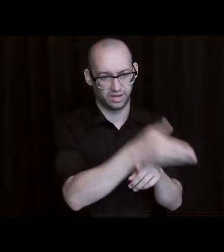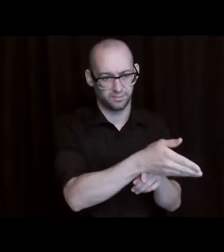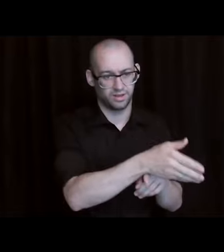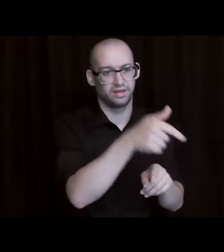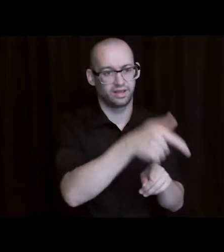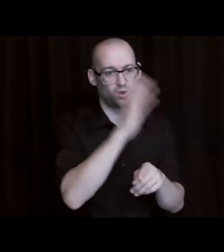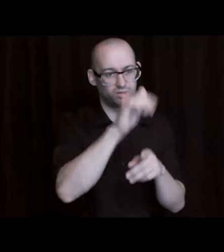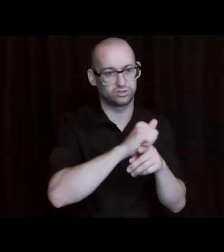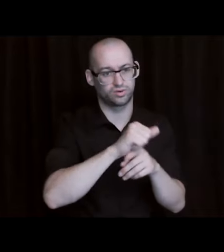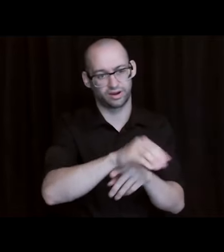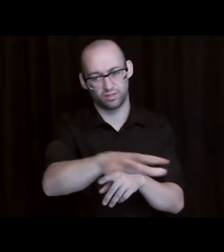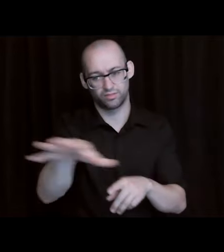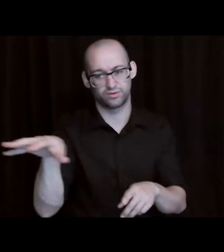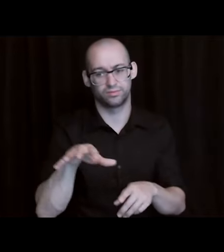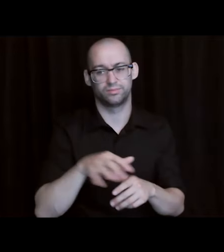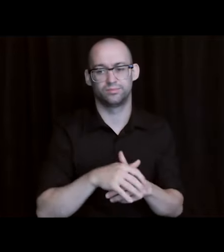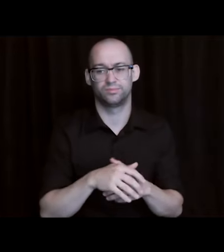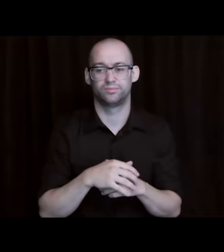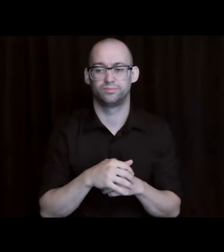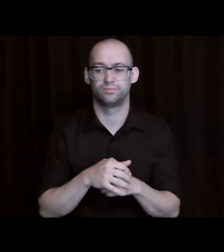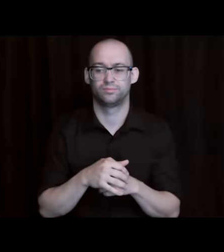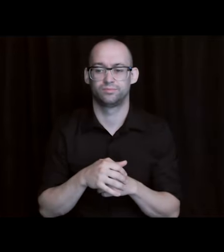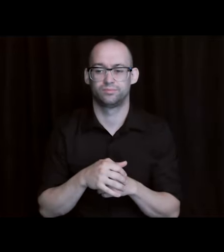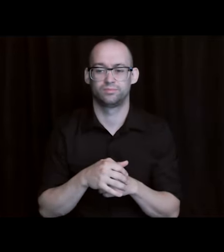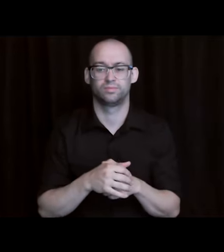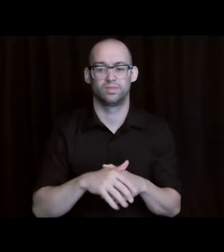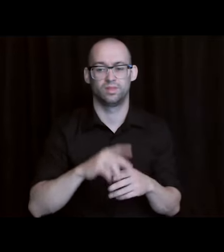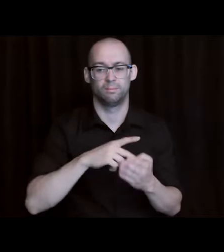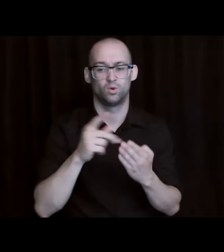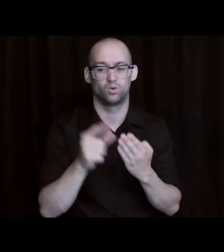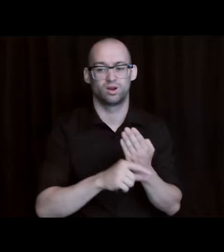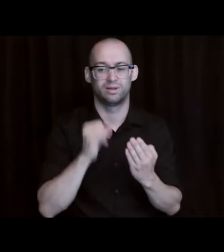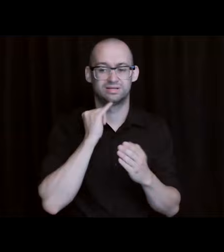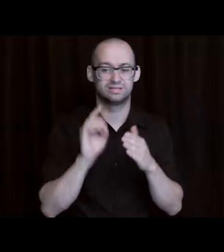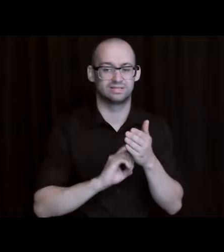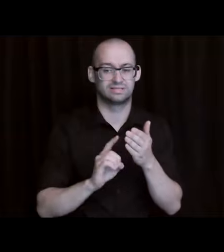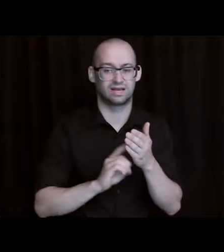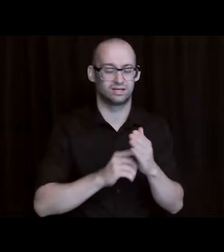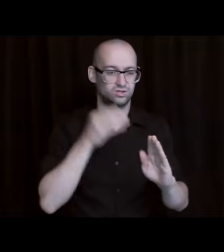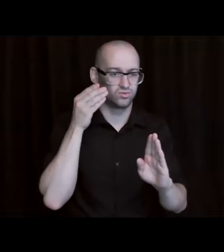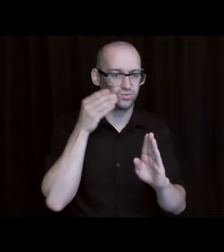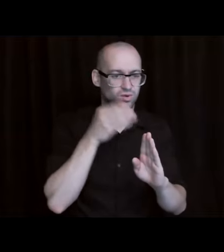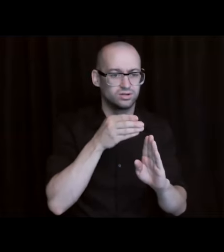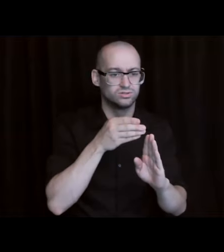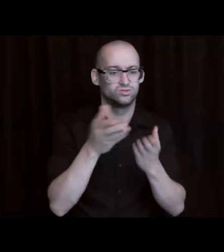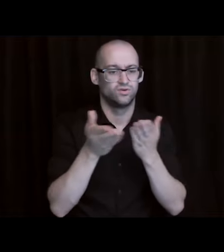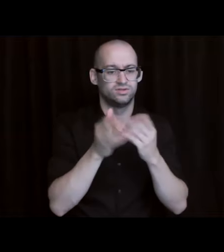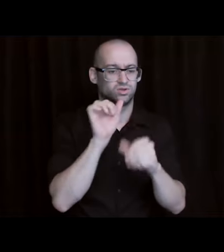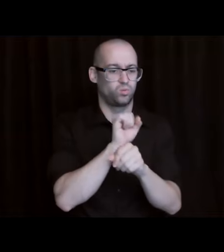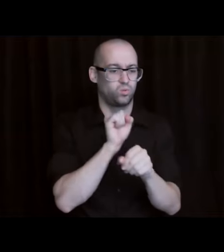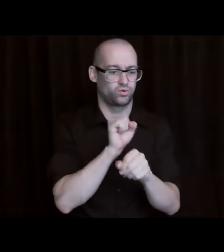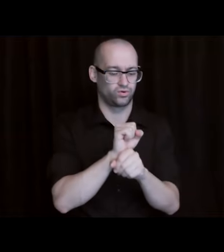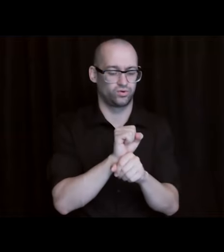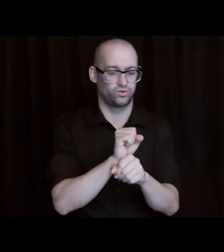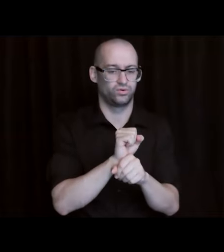to individuals and families. The program is designed to equip direct service workers with digital skills,